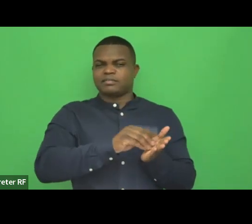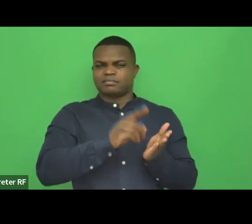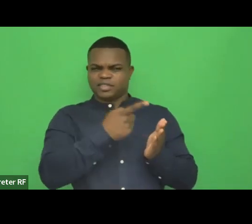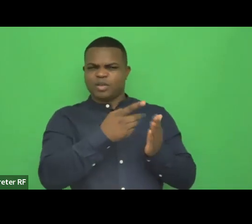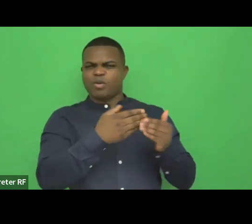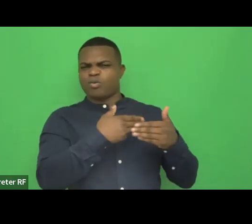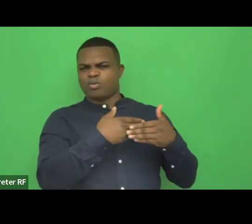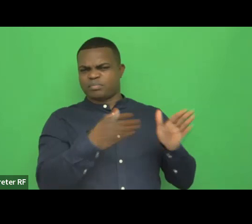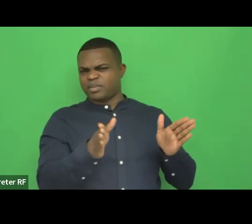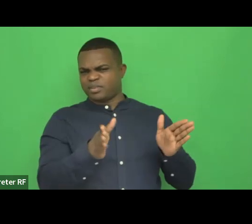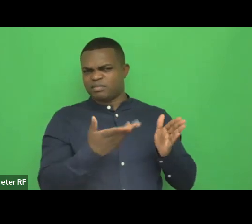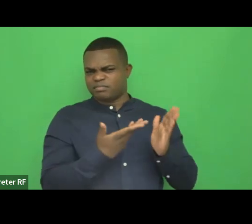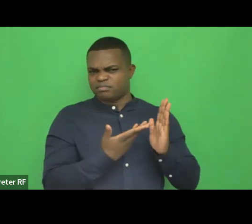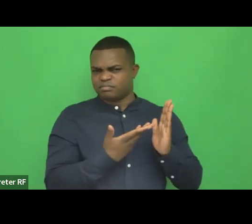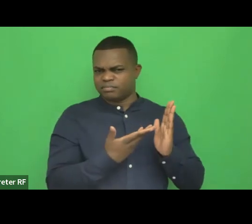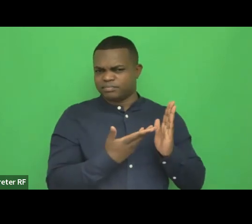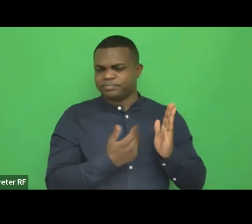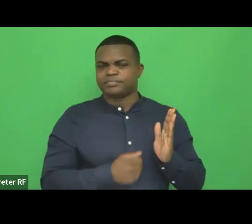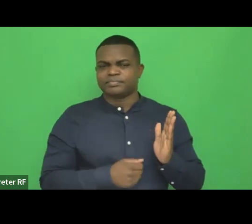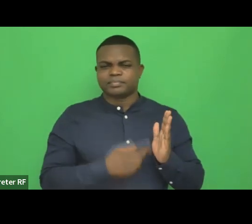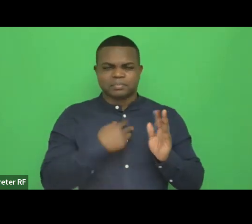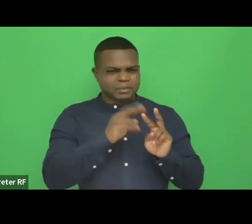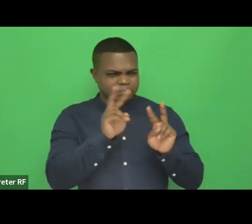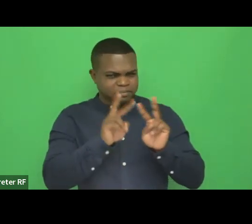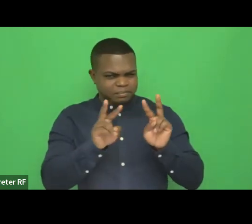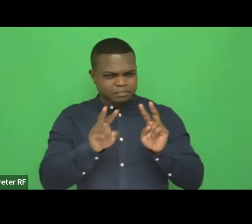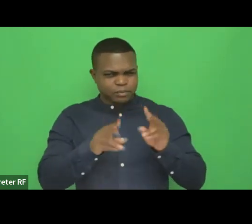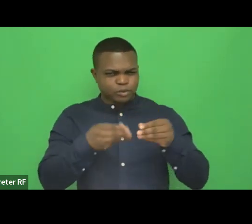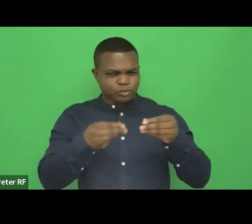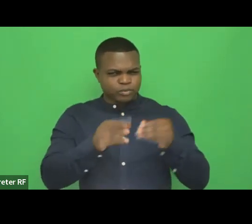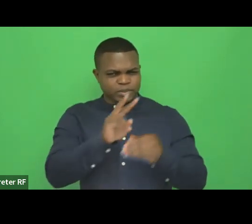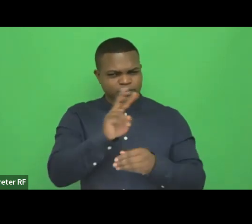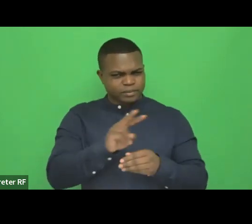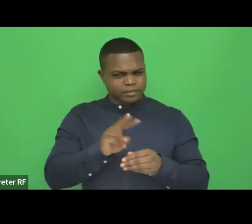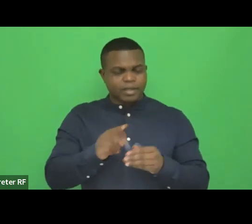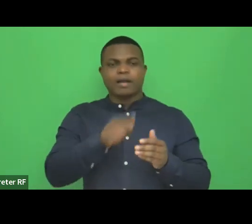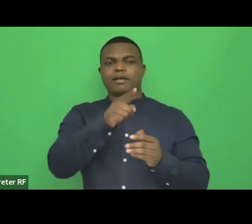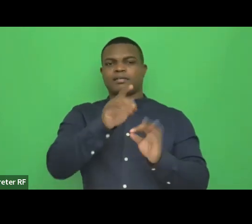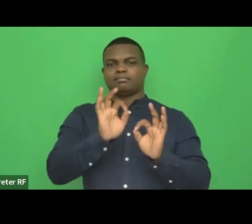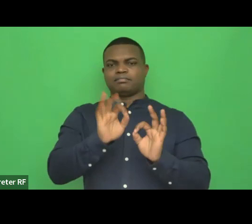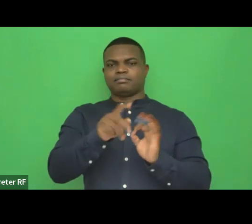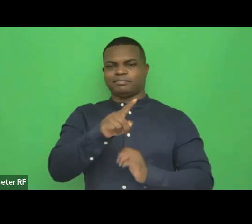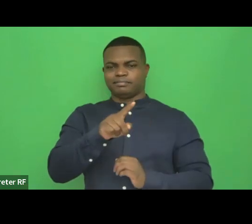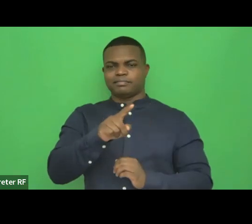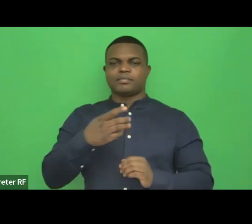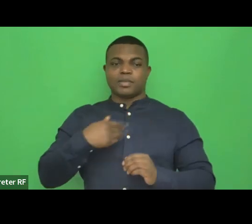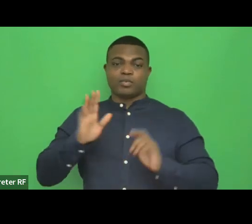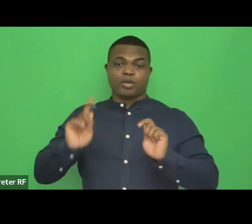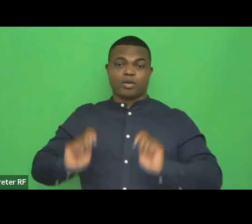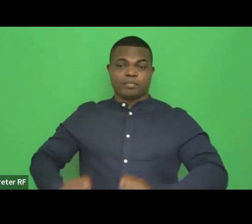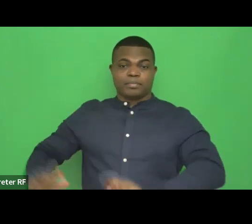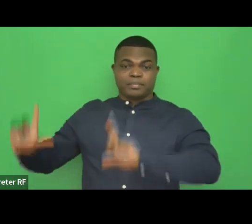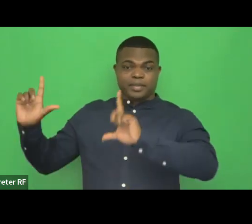So I'm opening this in Word. So I just, this could be a document you've produced yourselves. Hopefully this looks familiar to